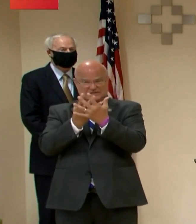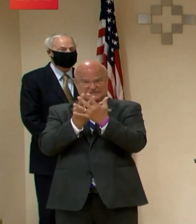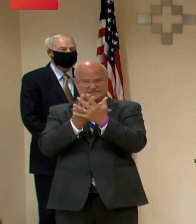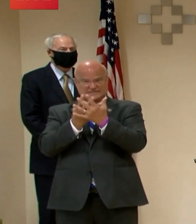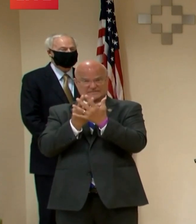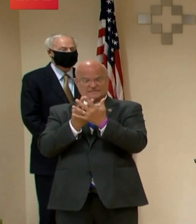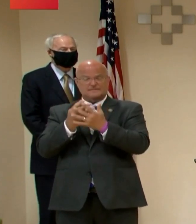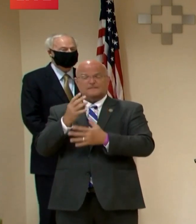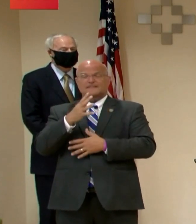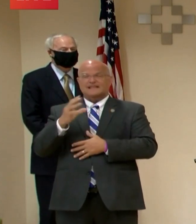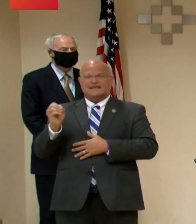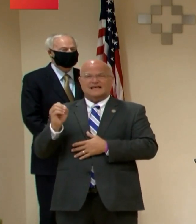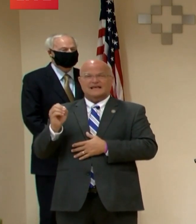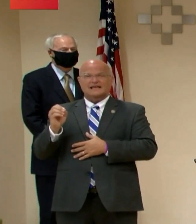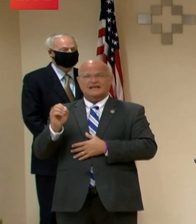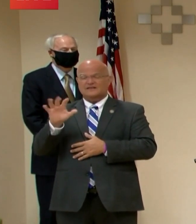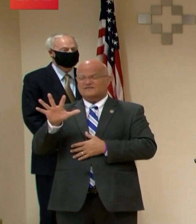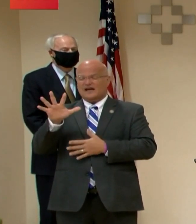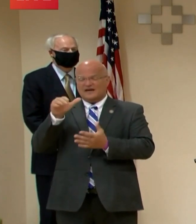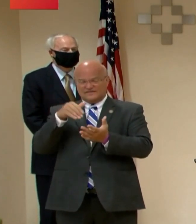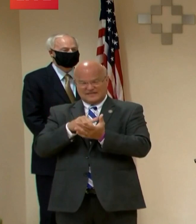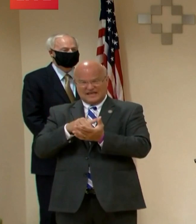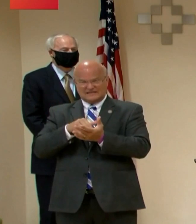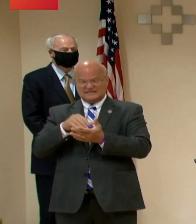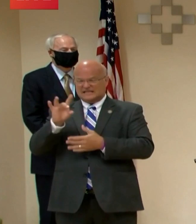cases, and